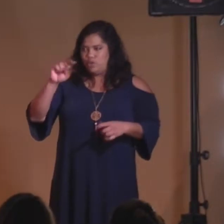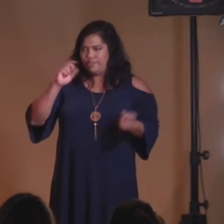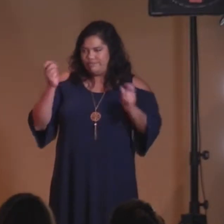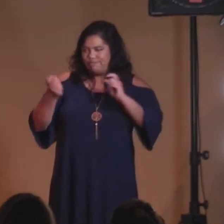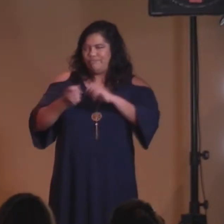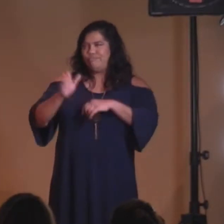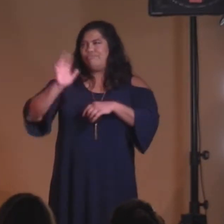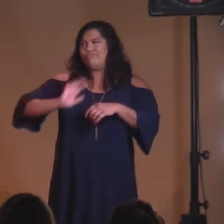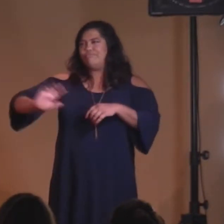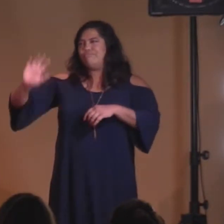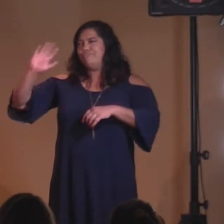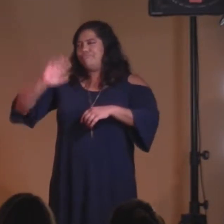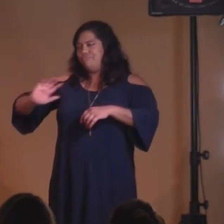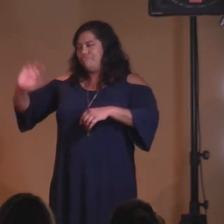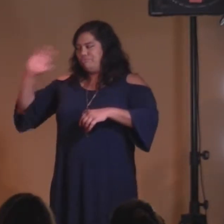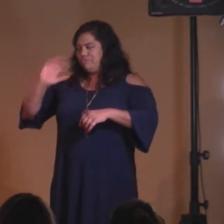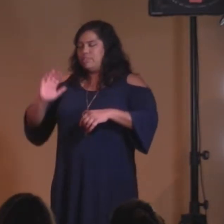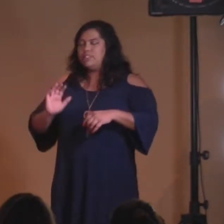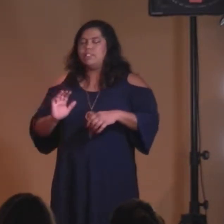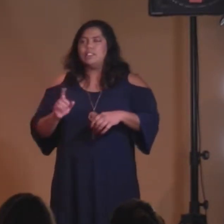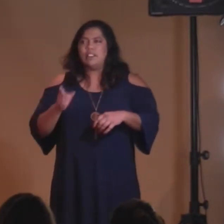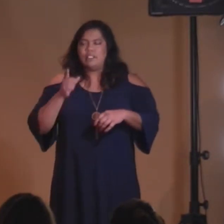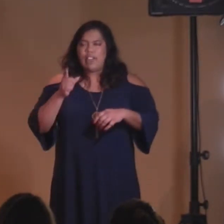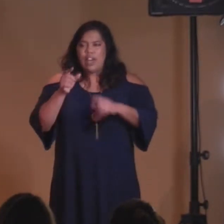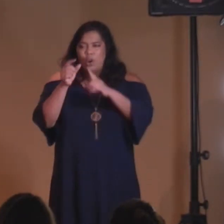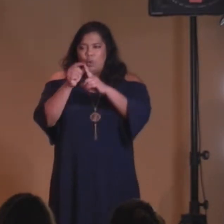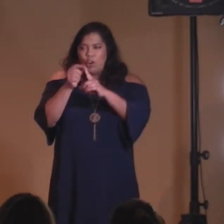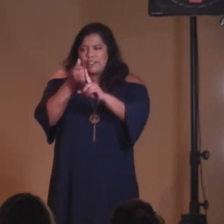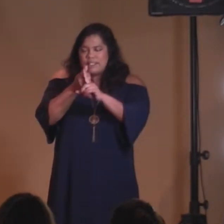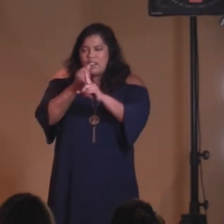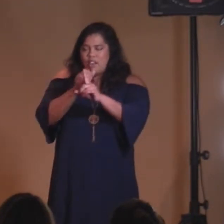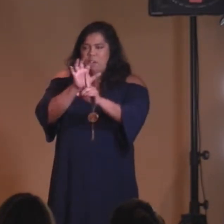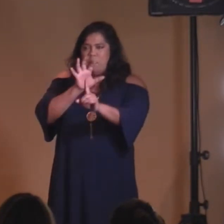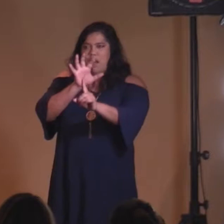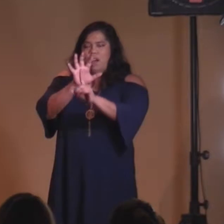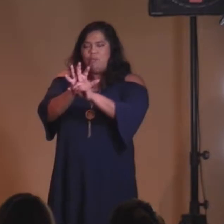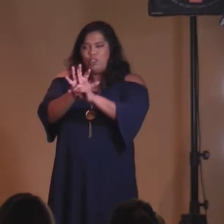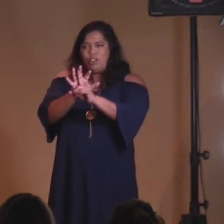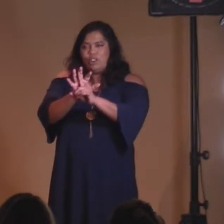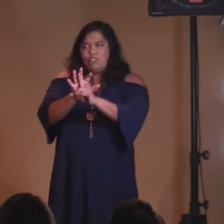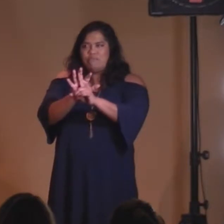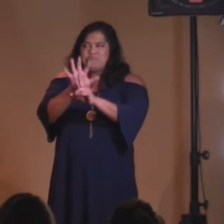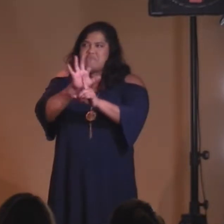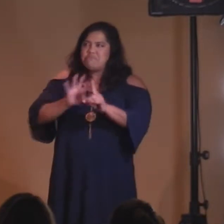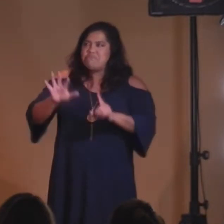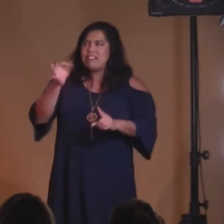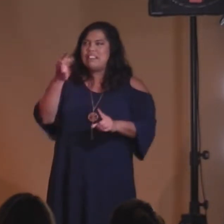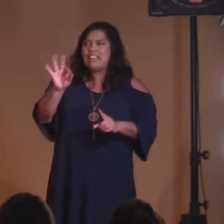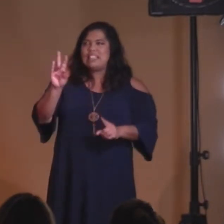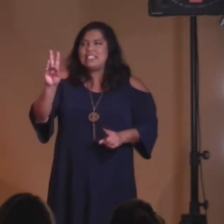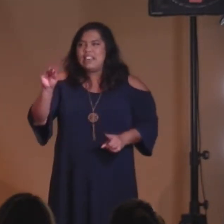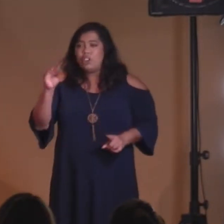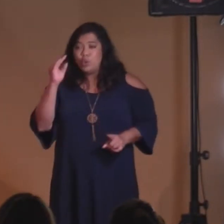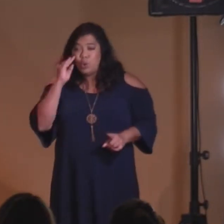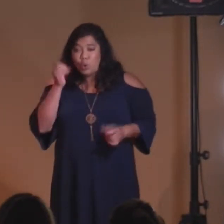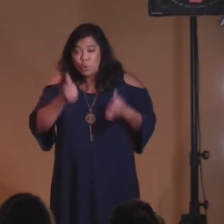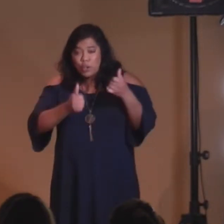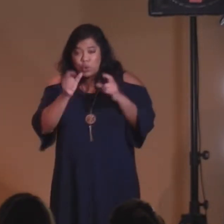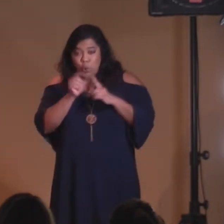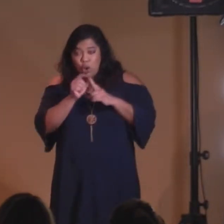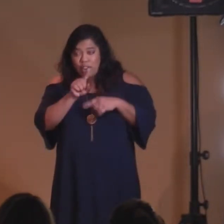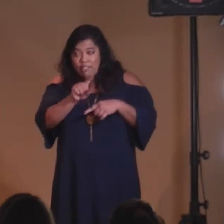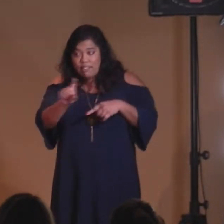late 18th century, gained mainstream popularity in the 1970s. You know what word this is?